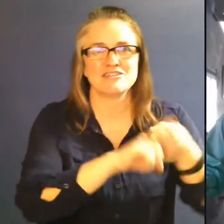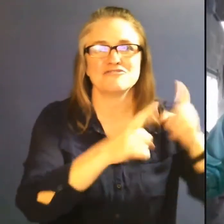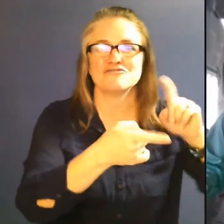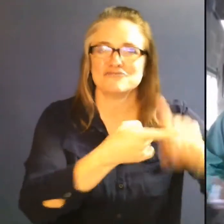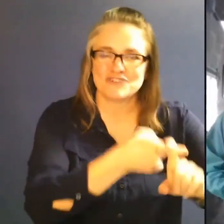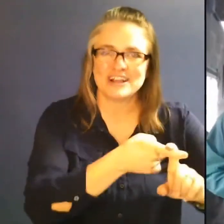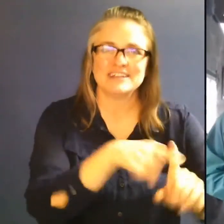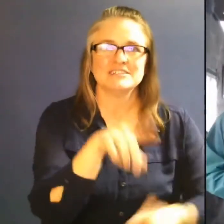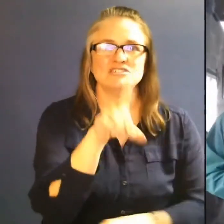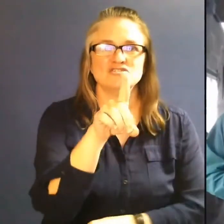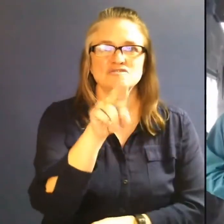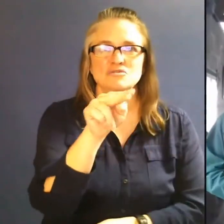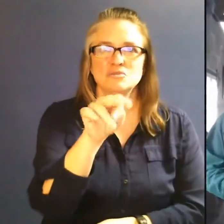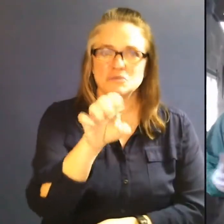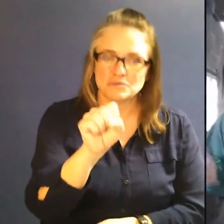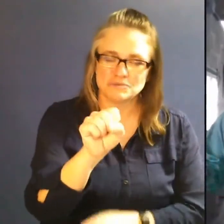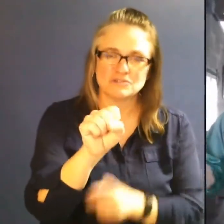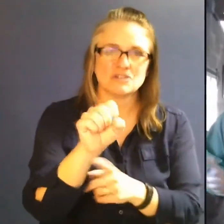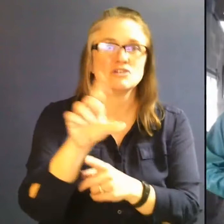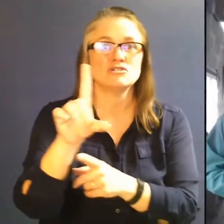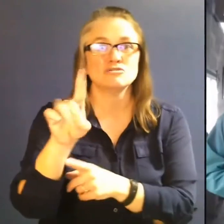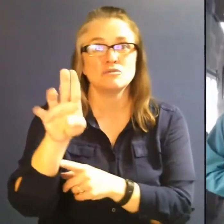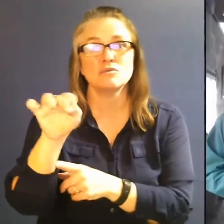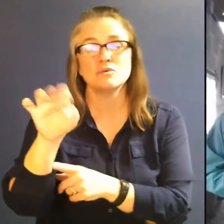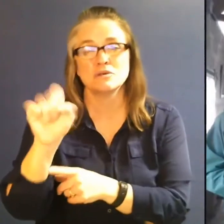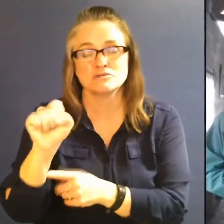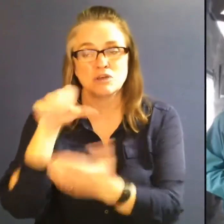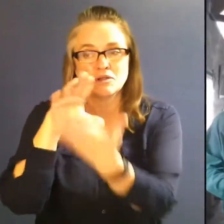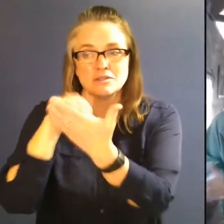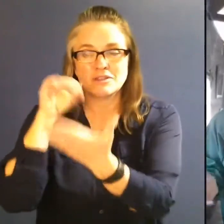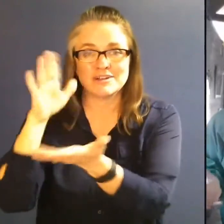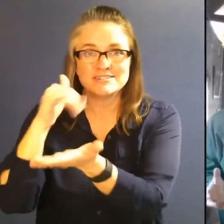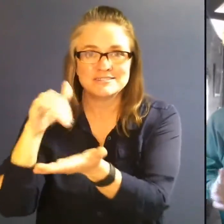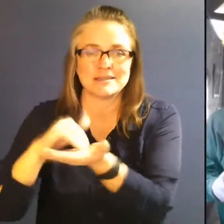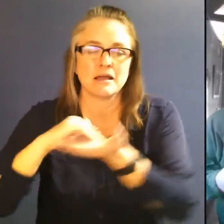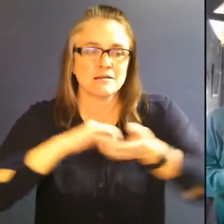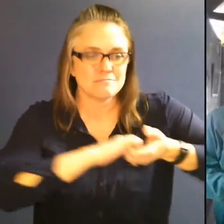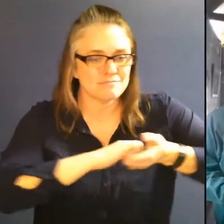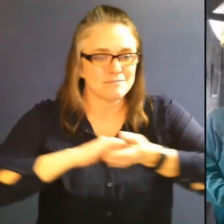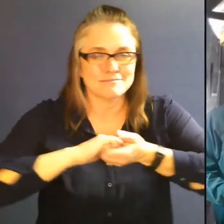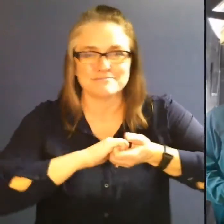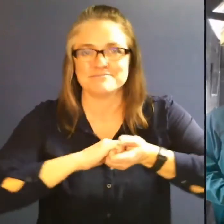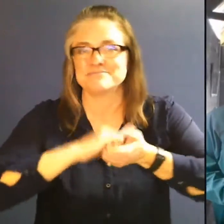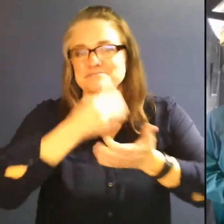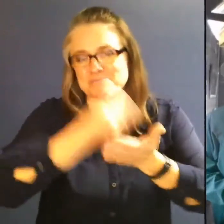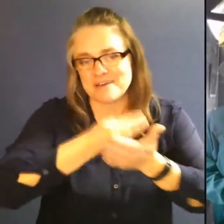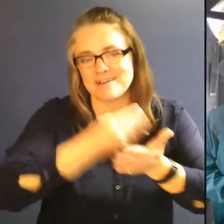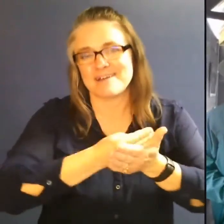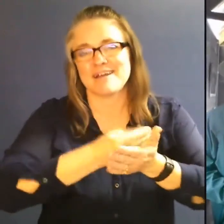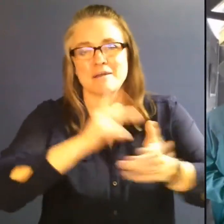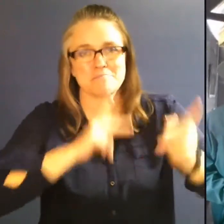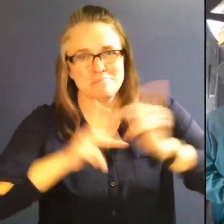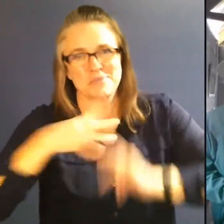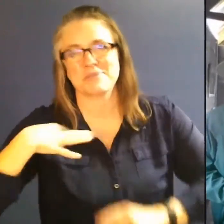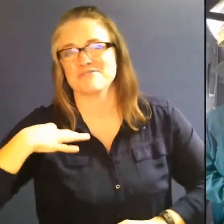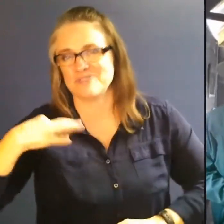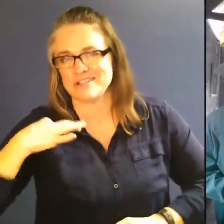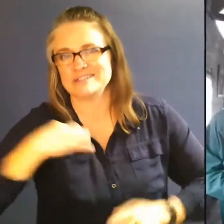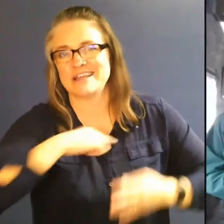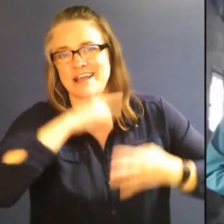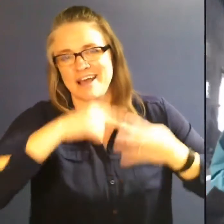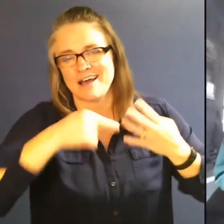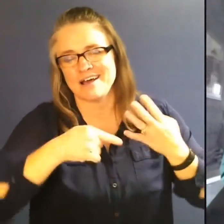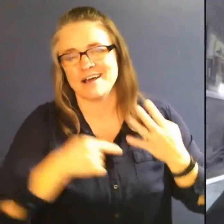Learning Center. Just fantastic partners of ours, help us financially, help us with the people power. It's